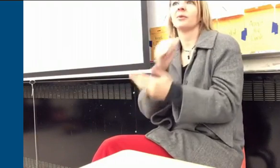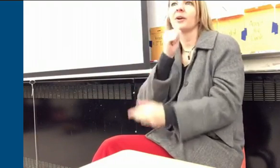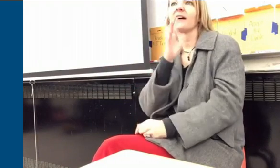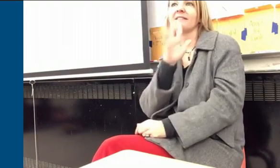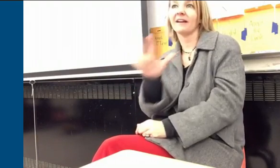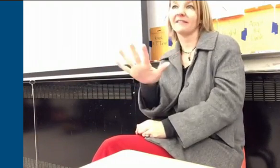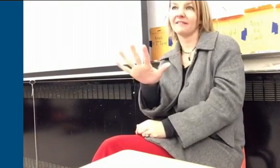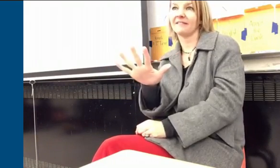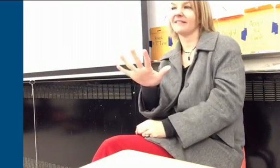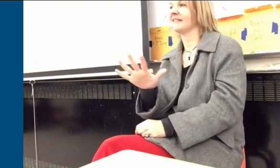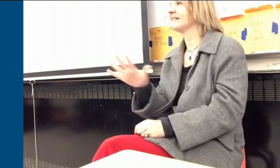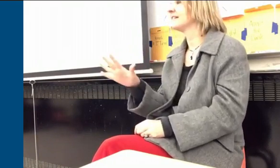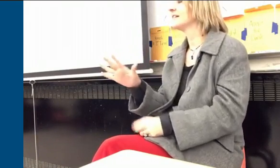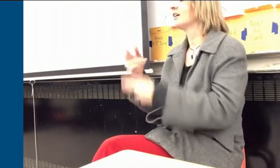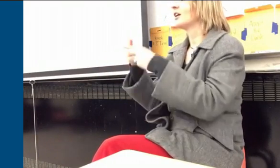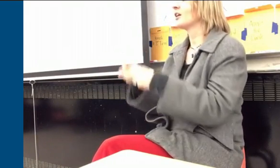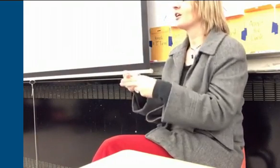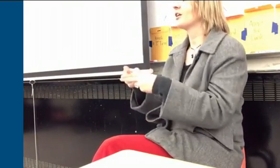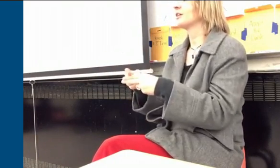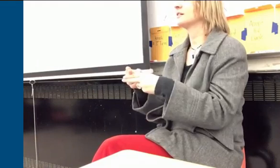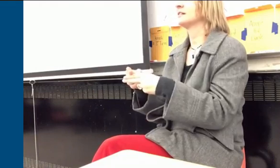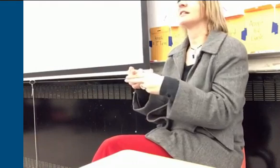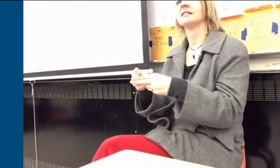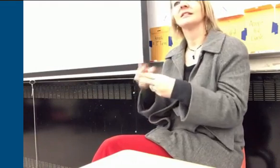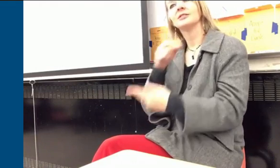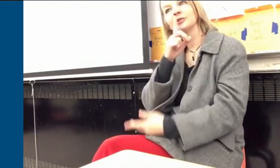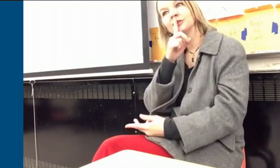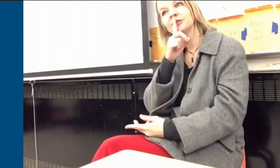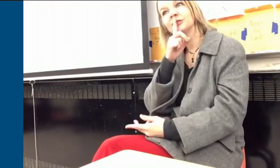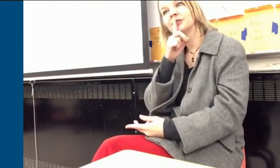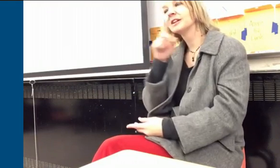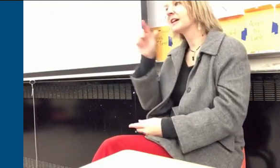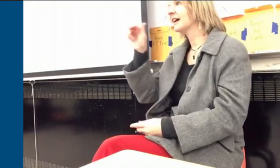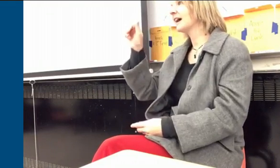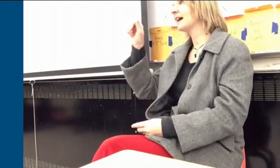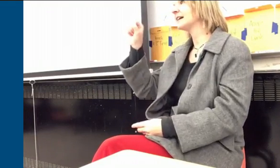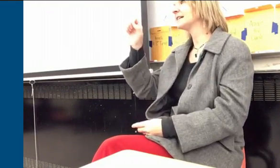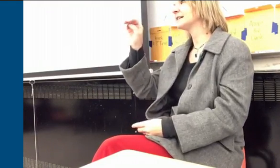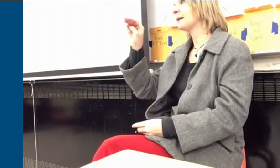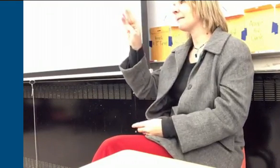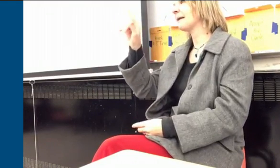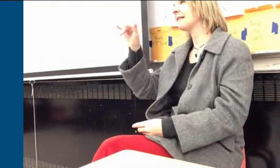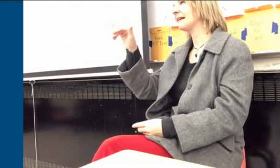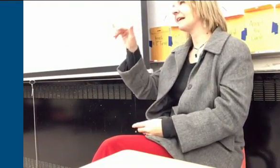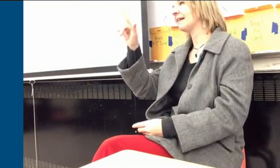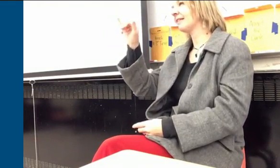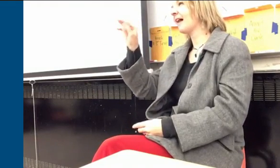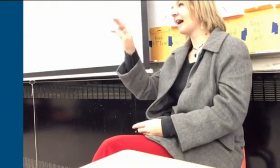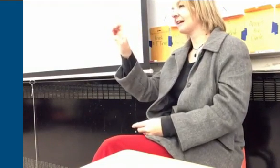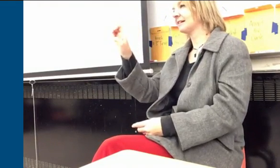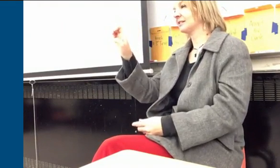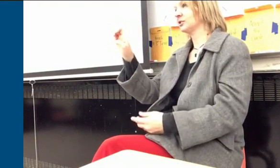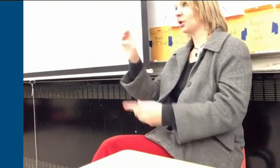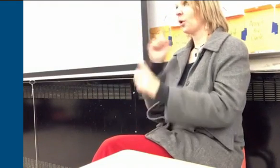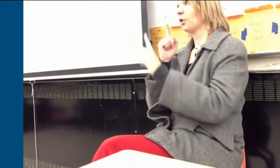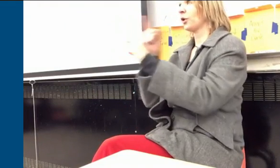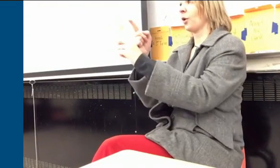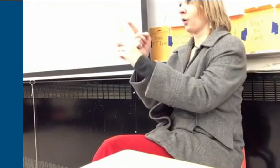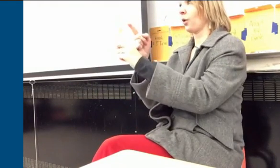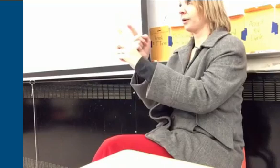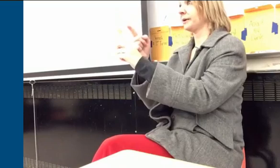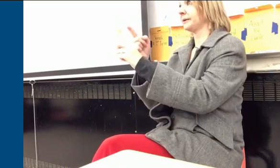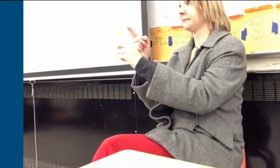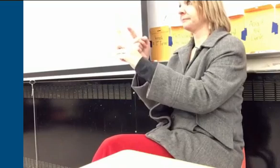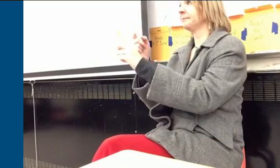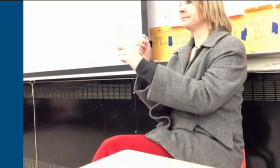Yeah, Jeff. Called an assembly line. Basically, what the goal of this would be is that each person would have